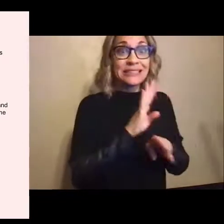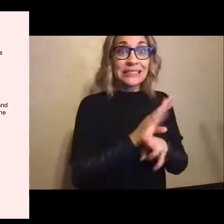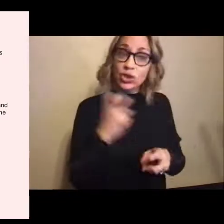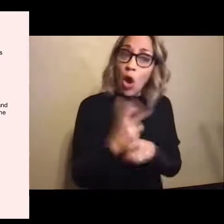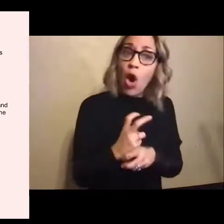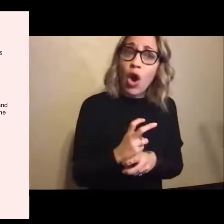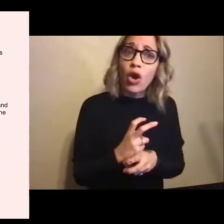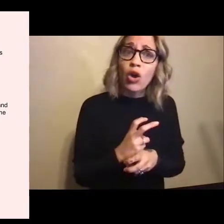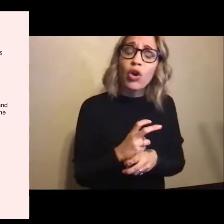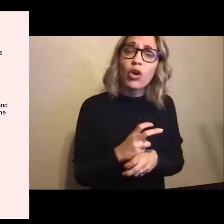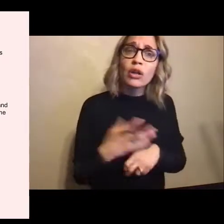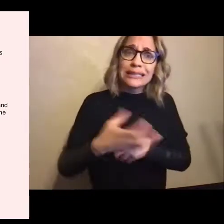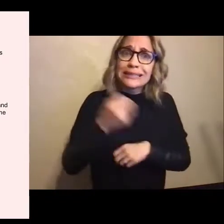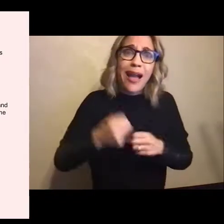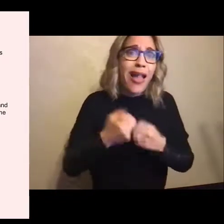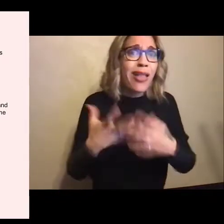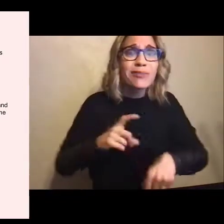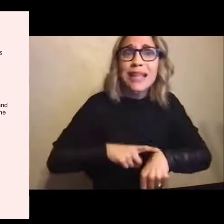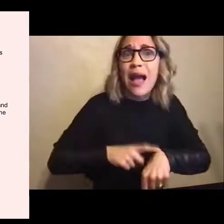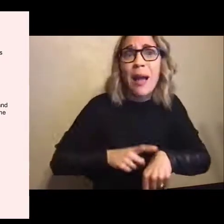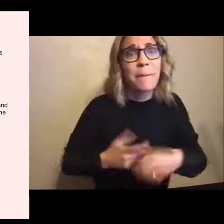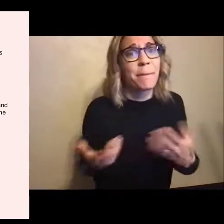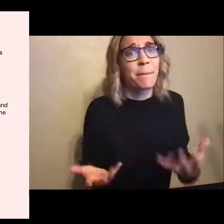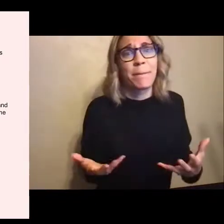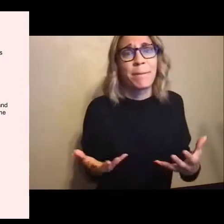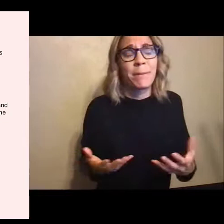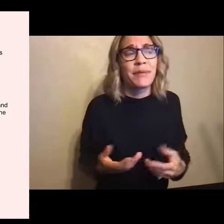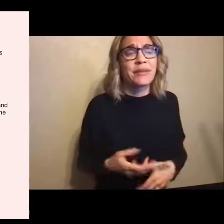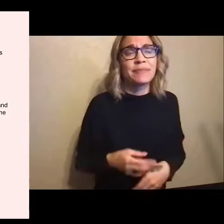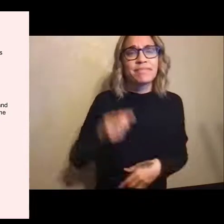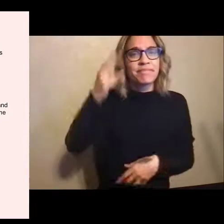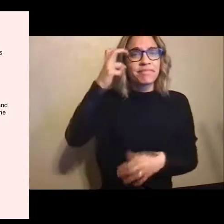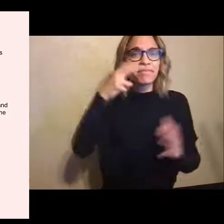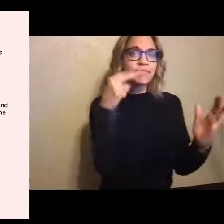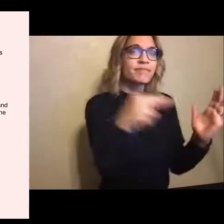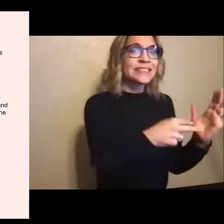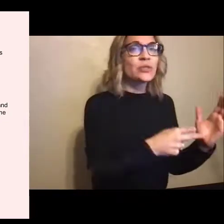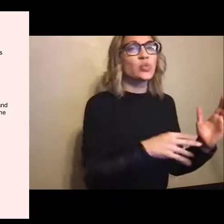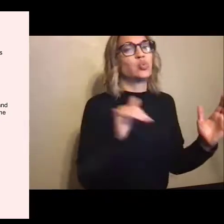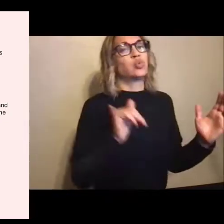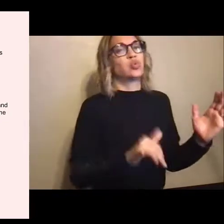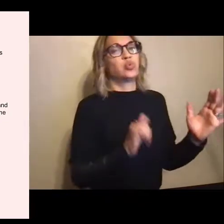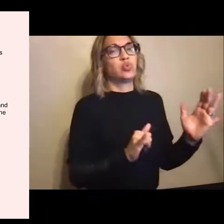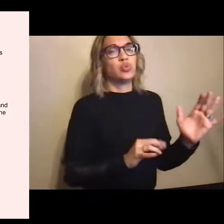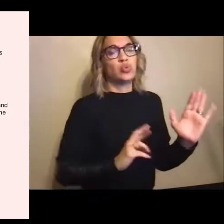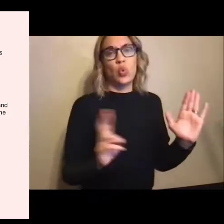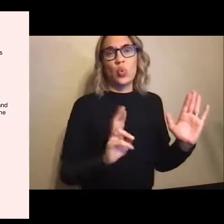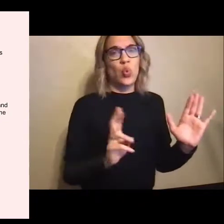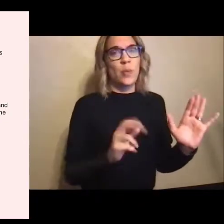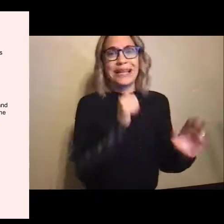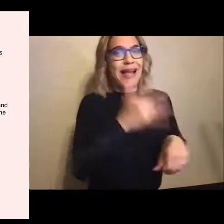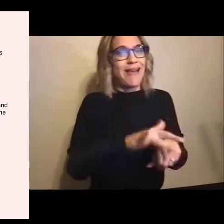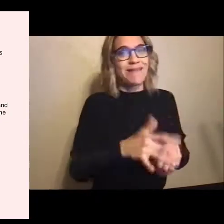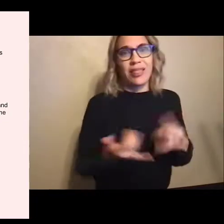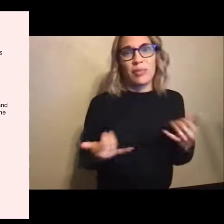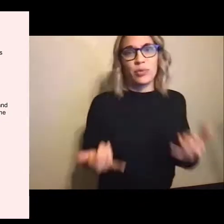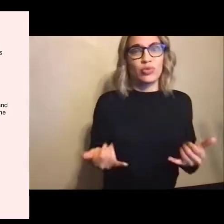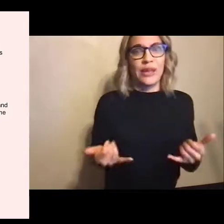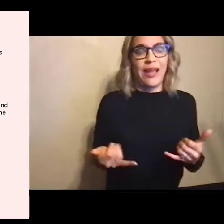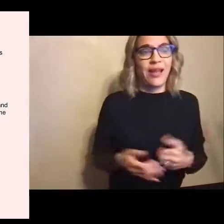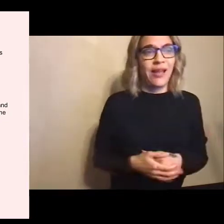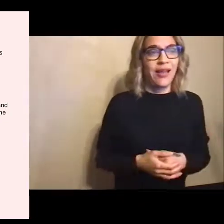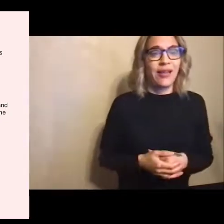and good communication. My husband supported me a lot when I started my business, even though it took a lot of time and I had to focus on that. He recognized